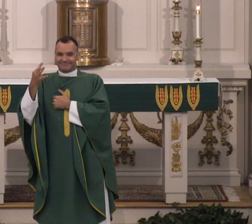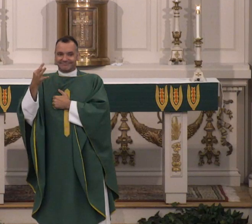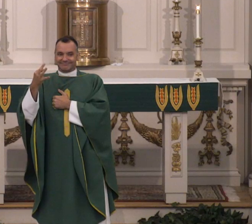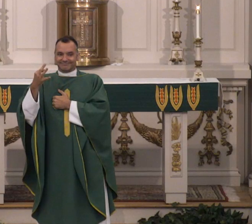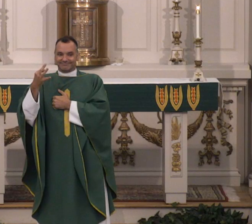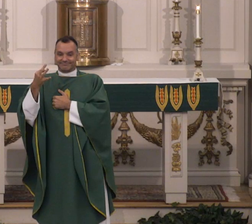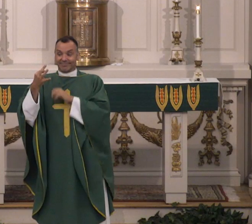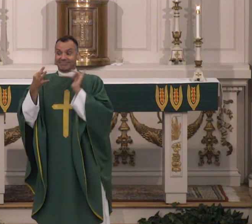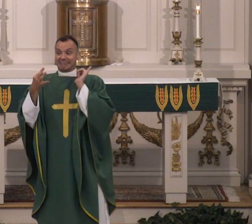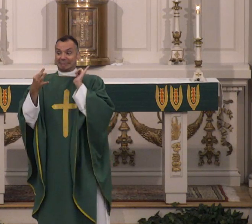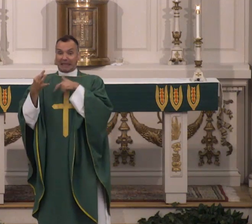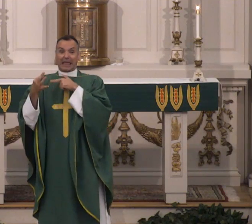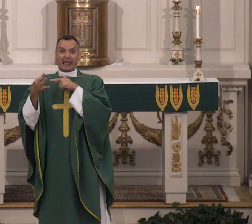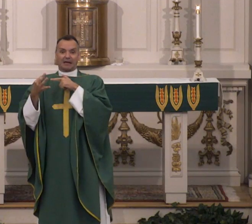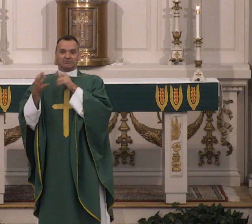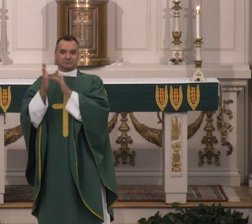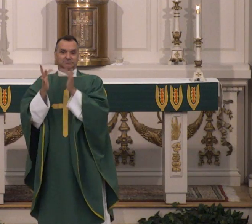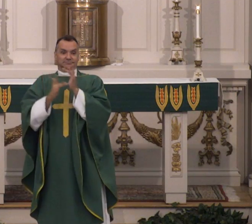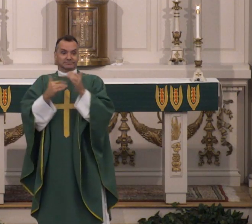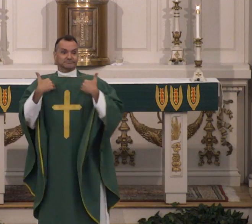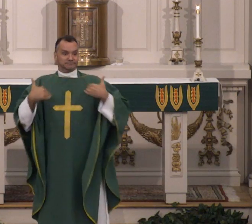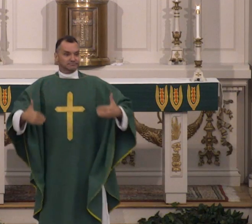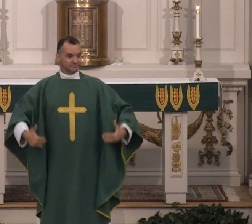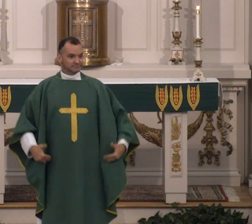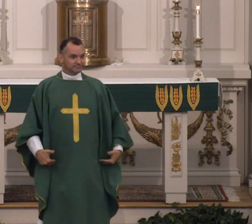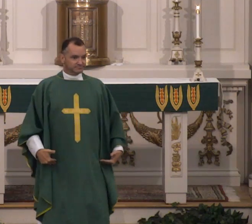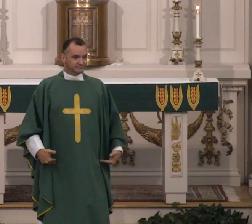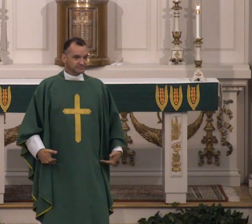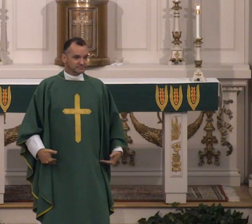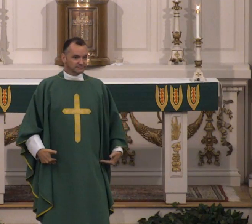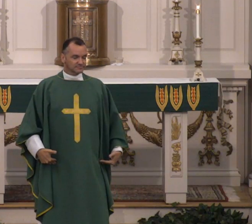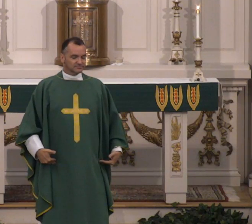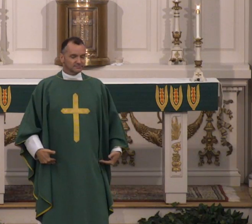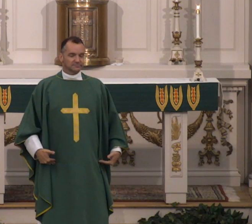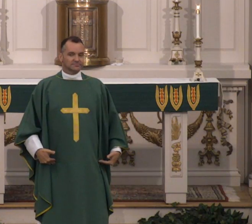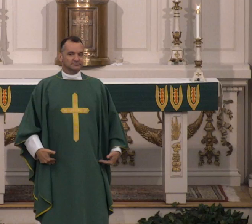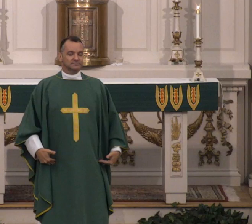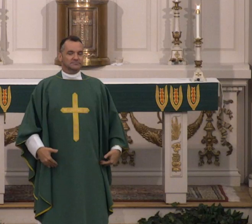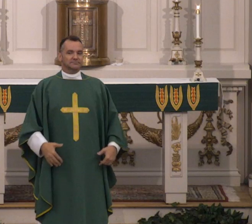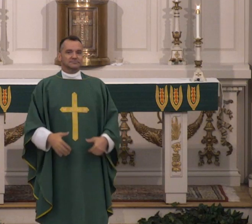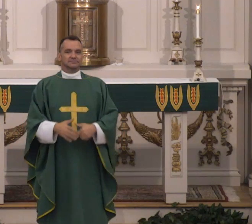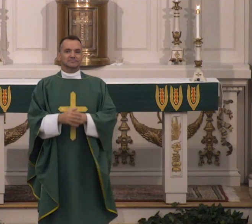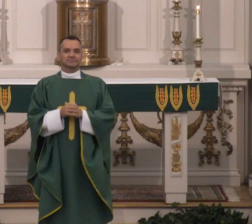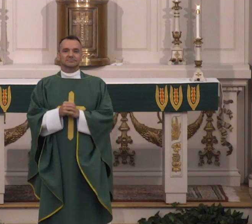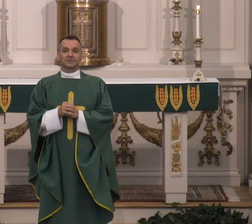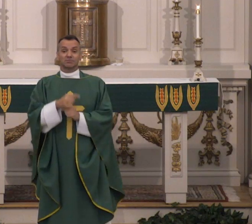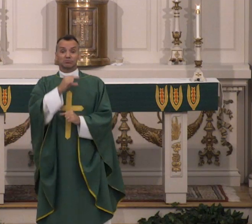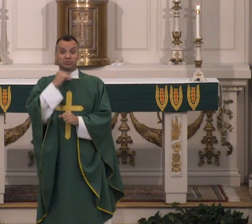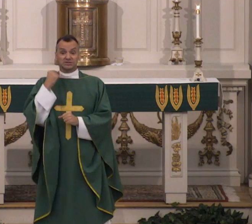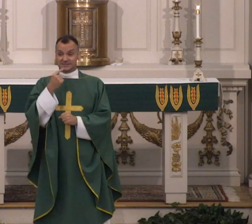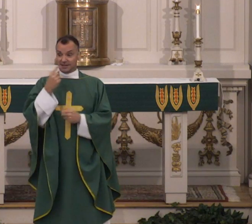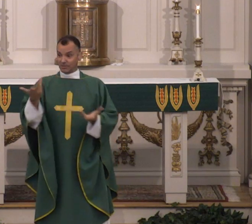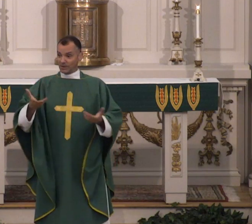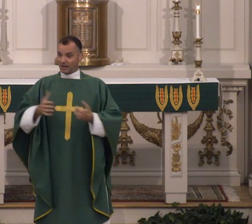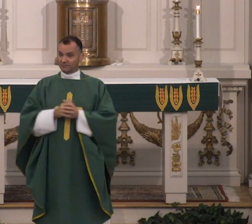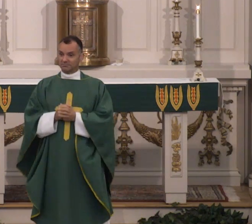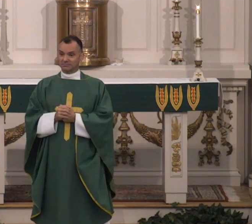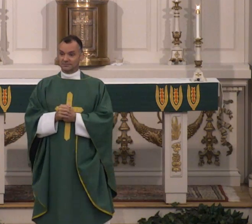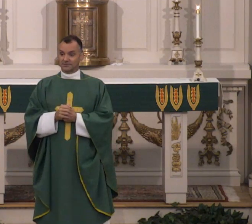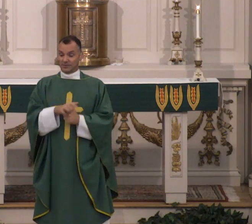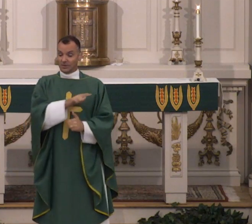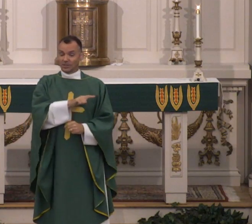Before we receive Eucharist, each Mass, the body of Jesus, the